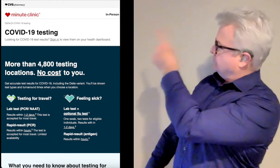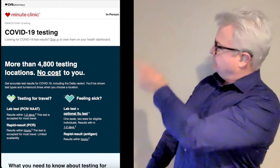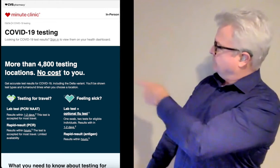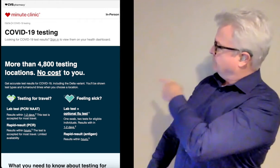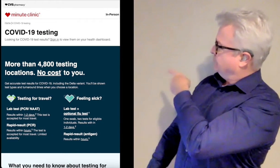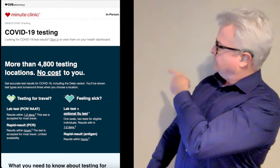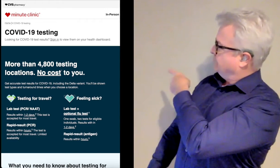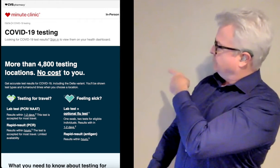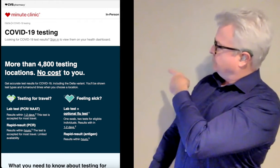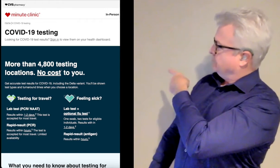on the screen.